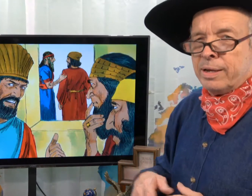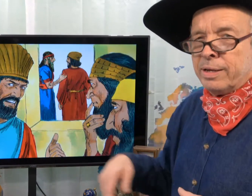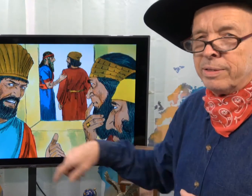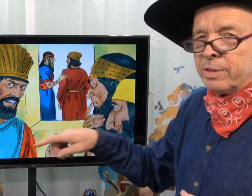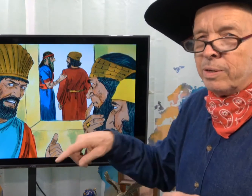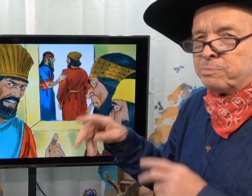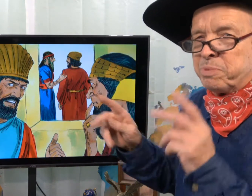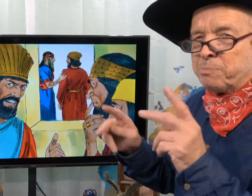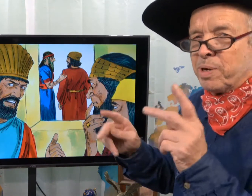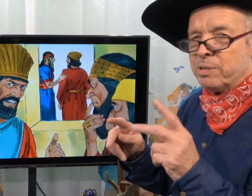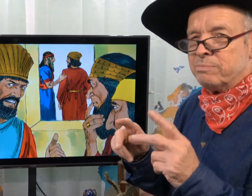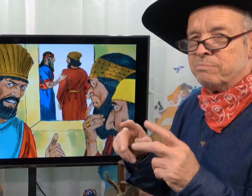These people